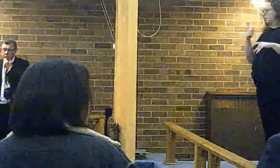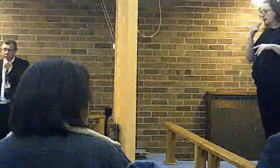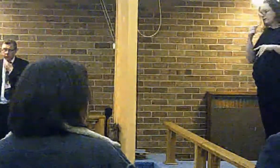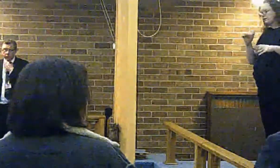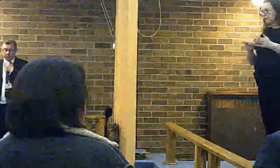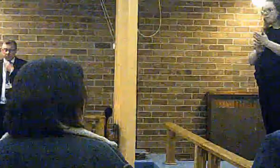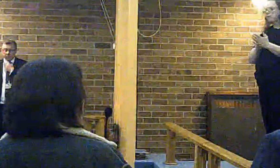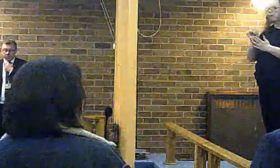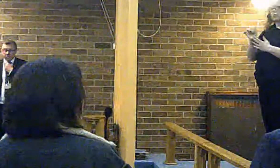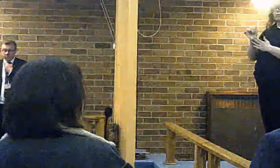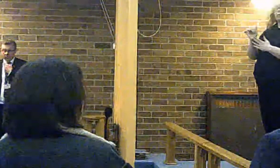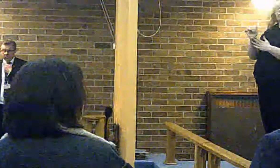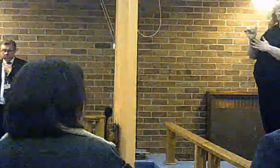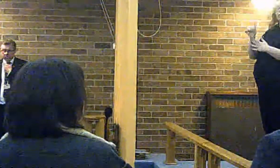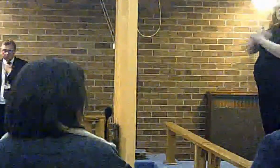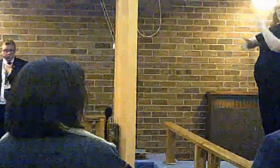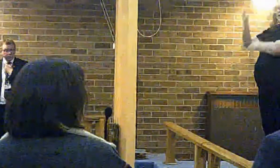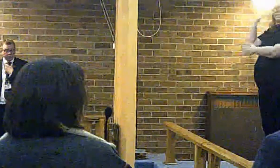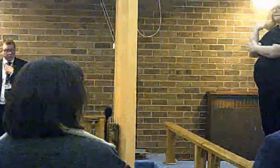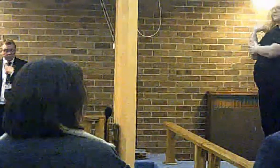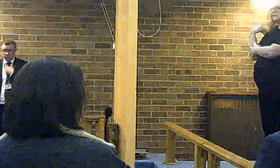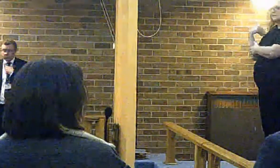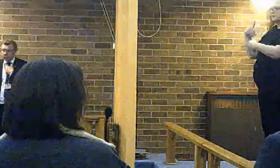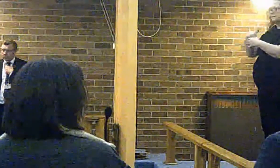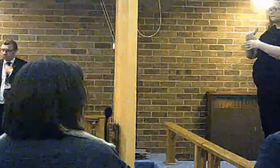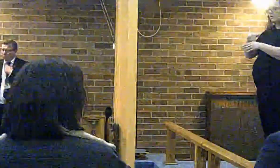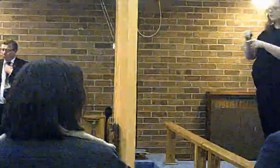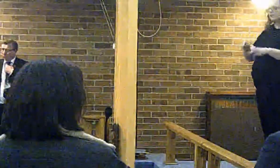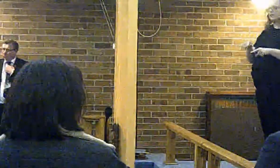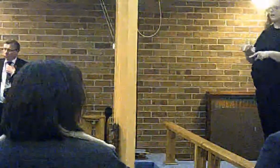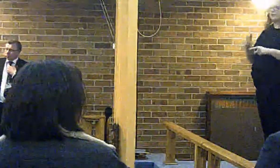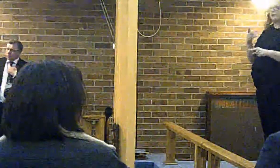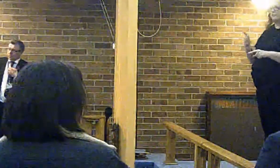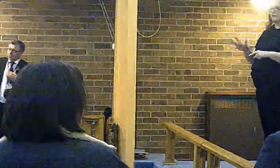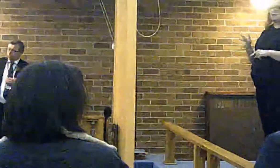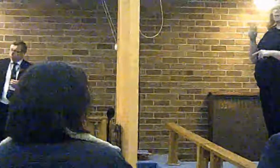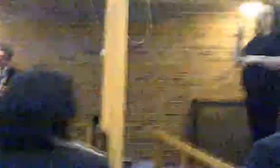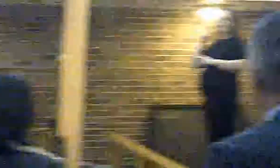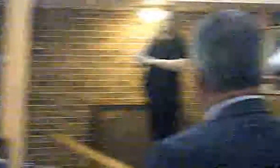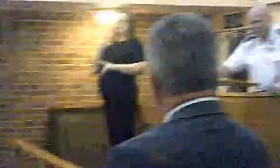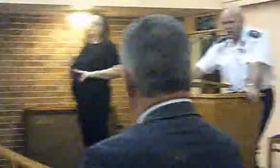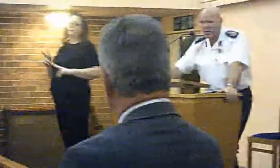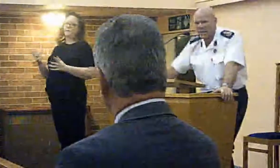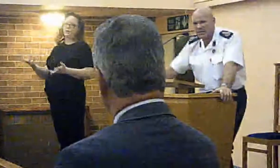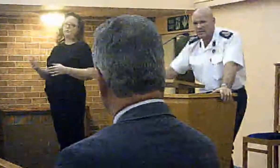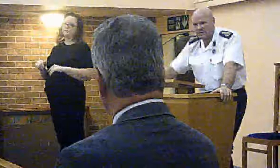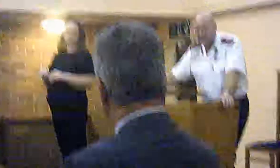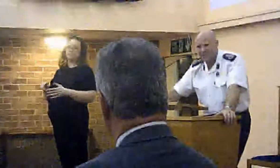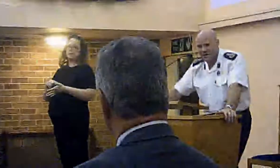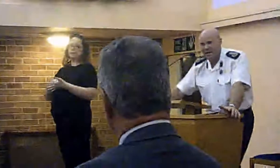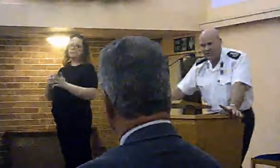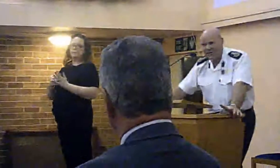heritage comes into it at all. That's exactly what they've done, and their view is that there is no planning restriction around the plan.